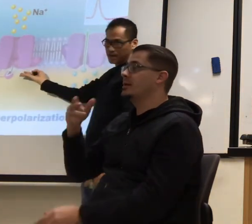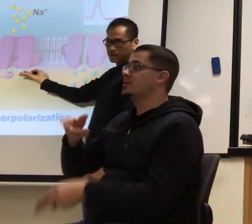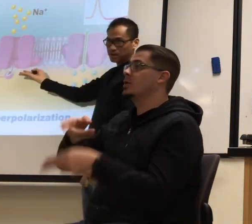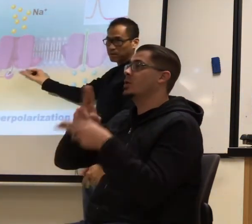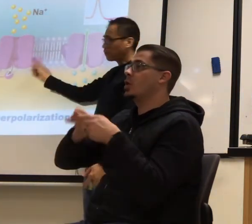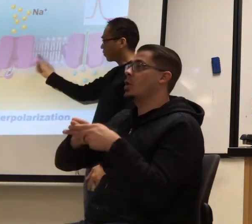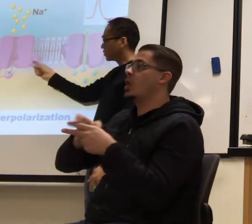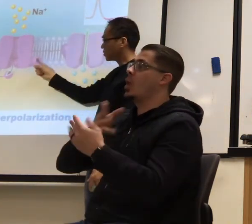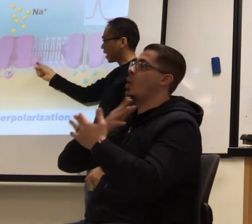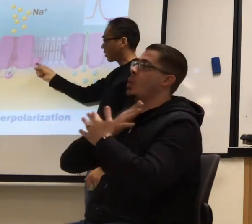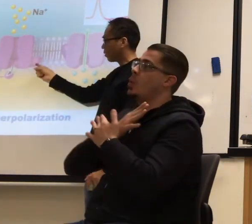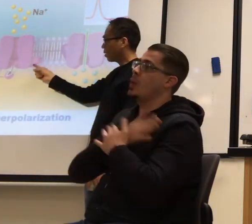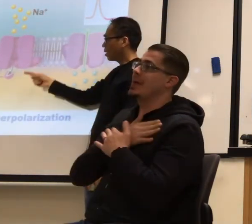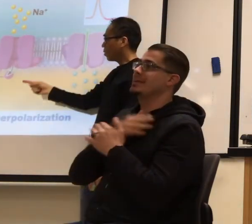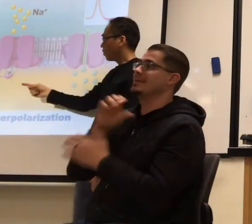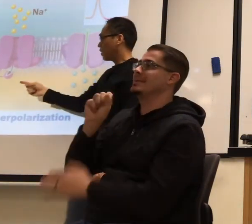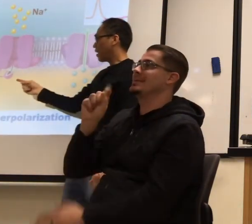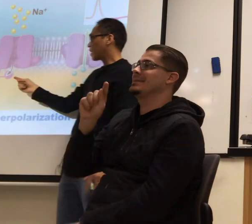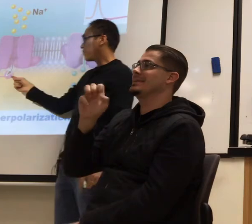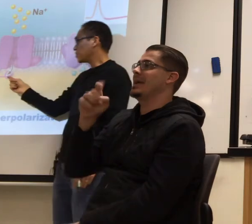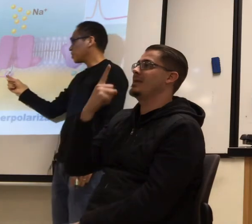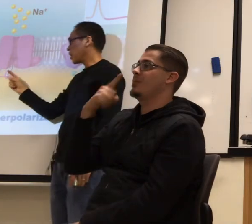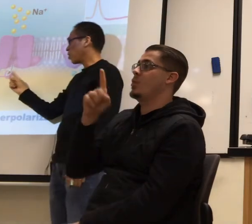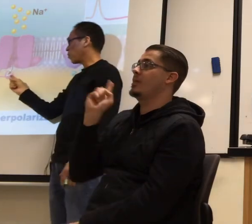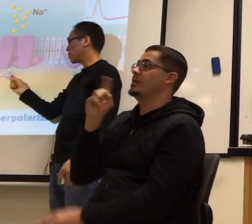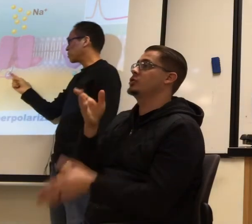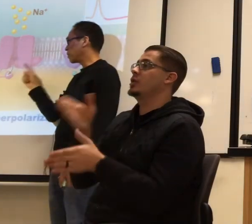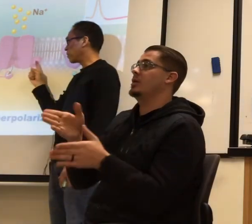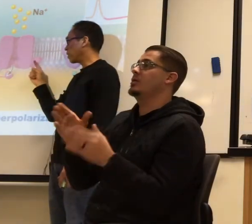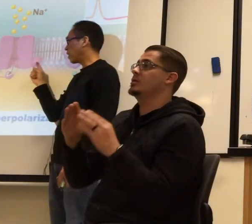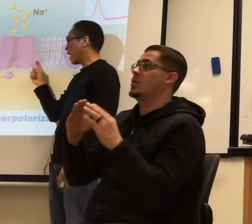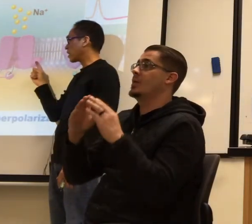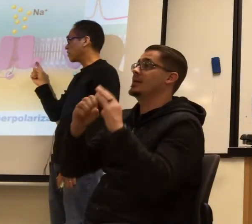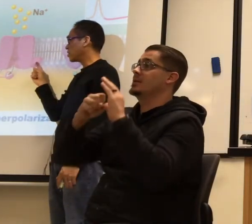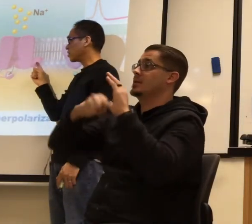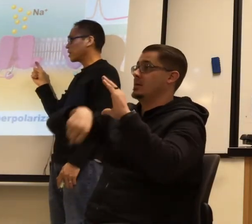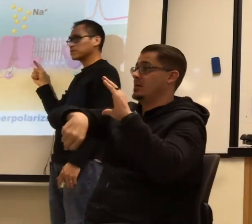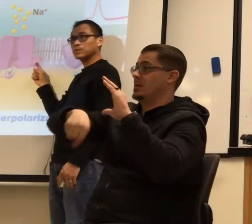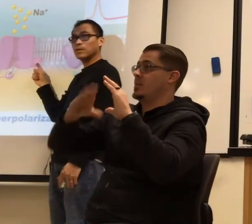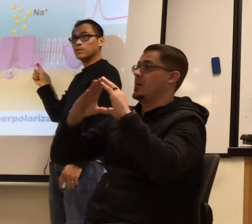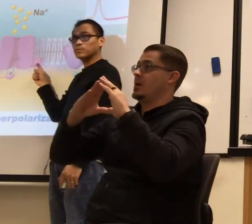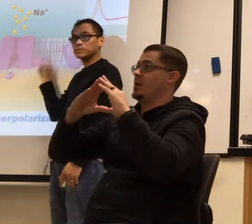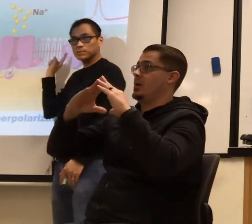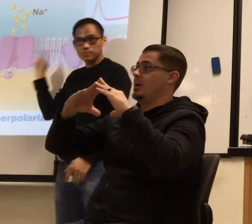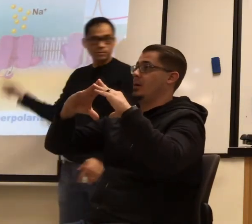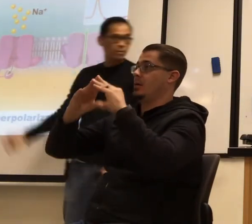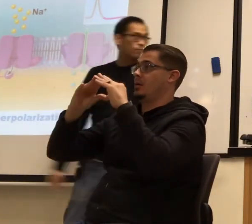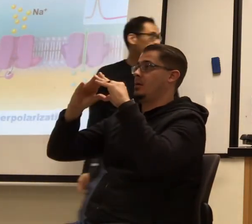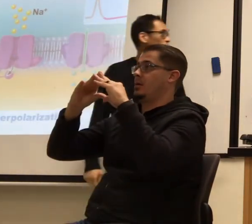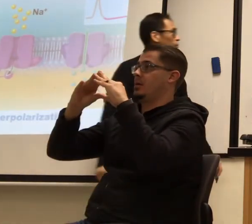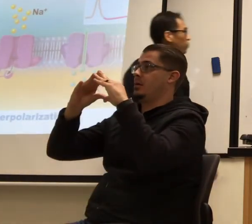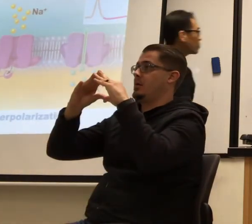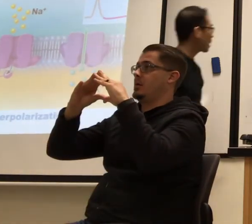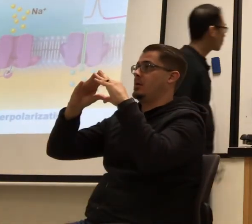rest state for this channel, where the inactivation gate opens, but the activation gate is closed.